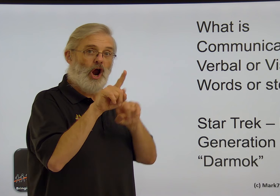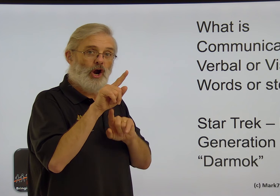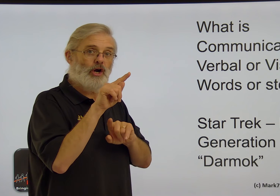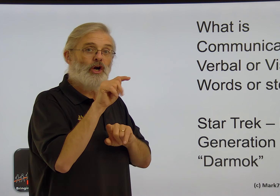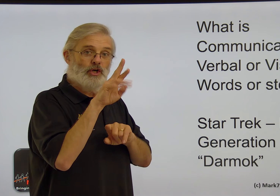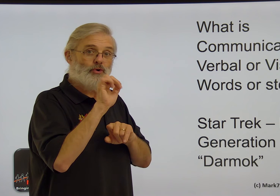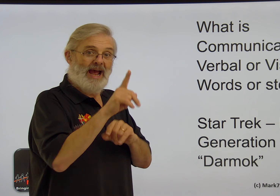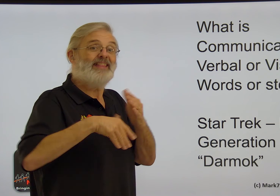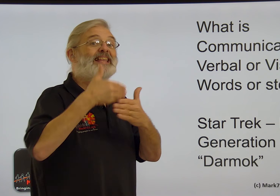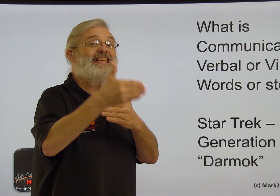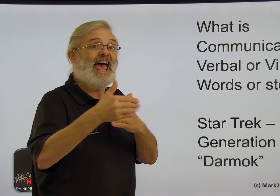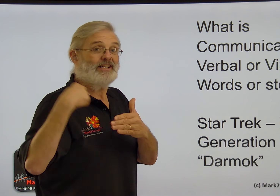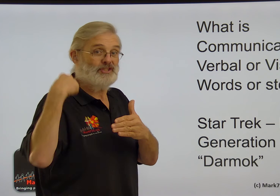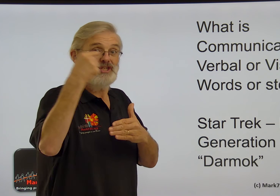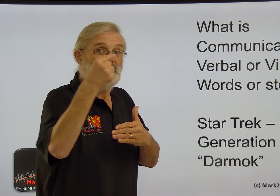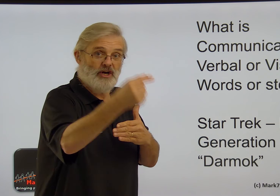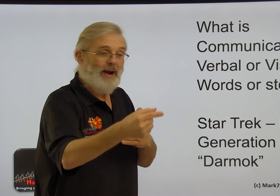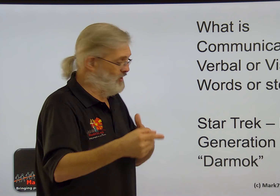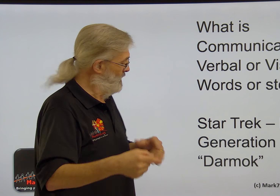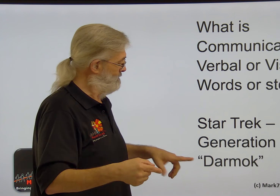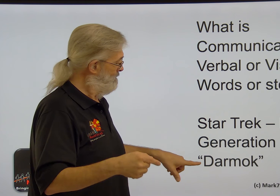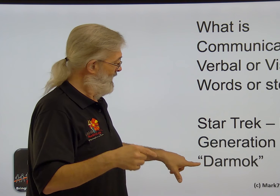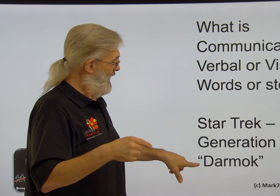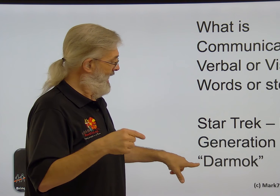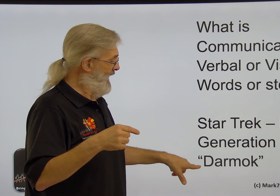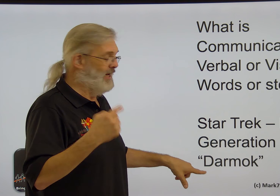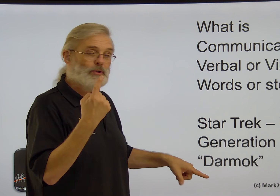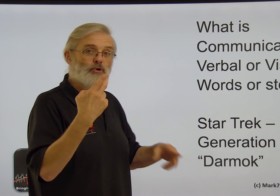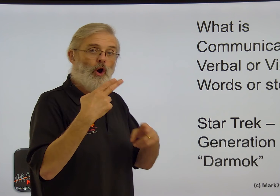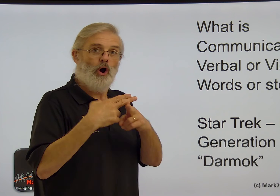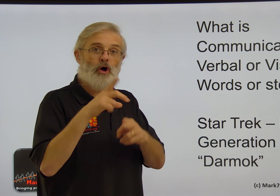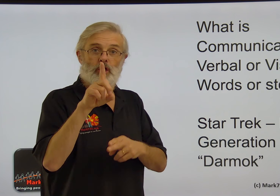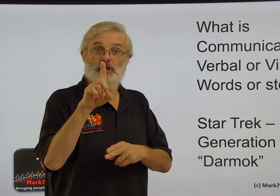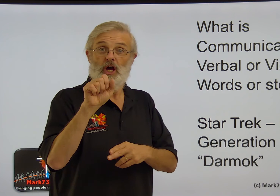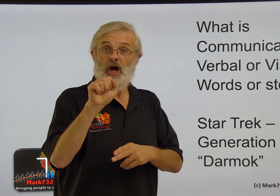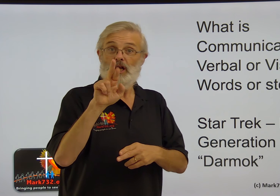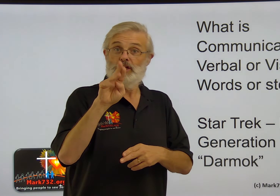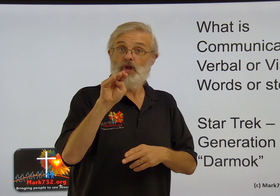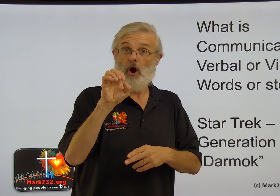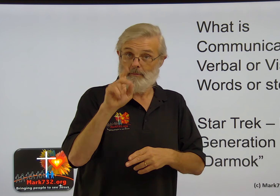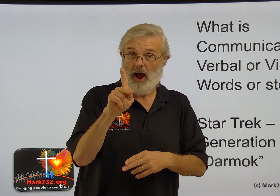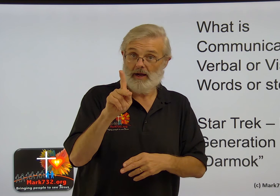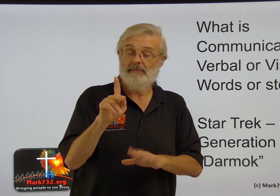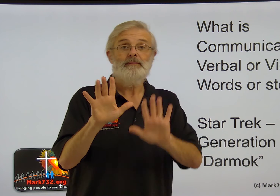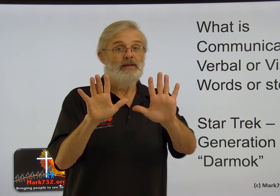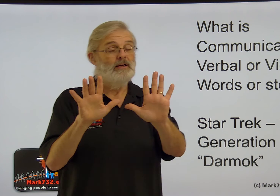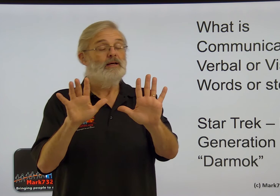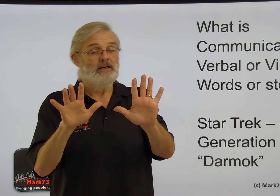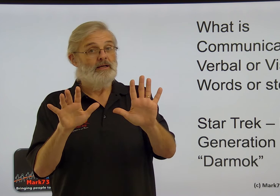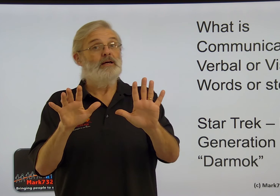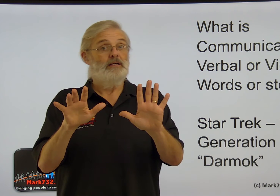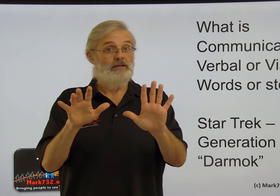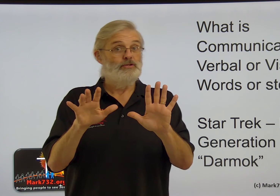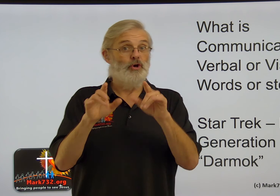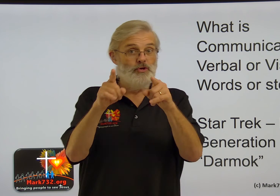Star Trek: The Next Generation, and it was called Darmok. So you know